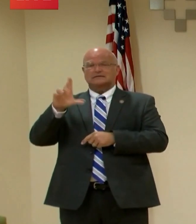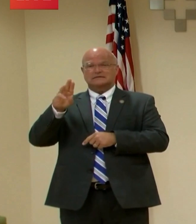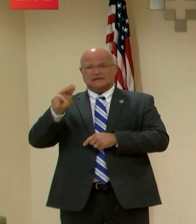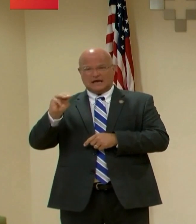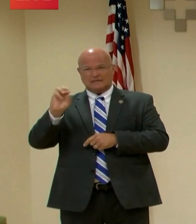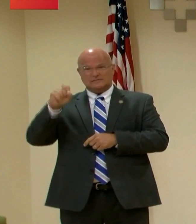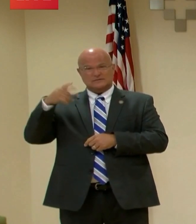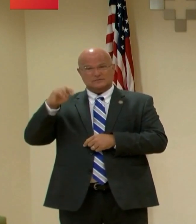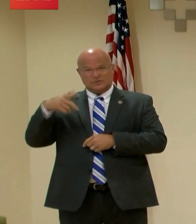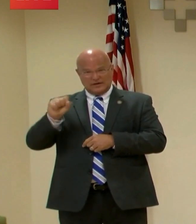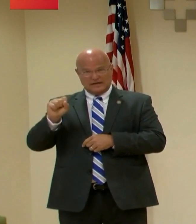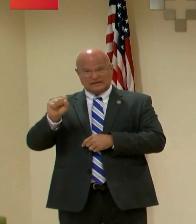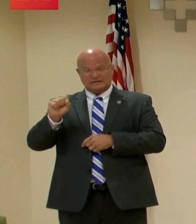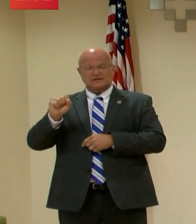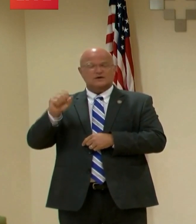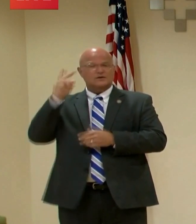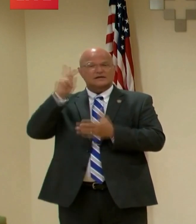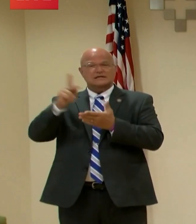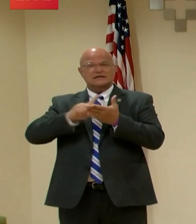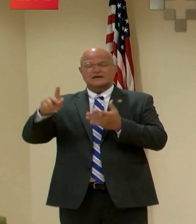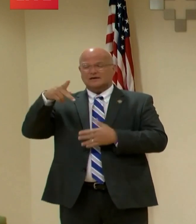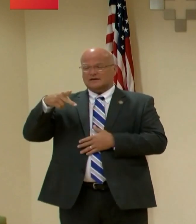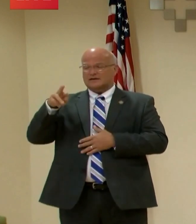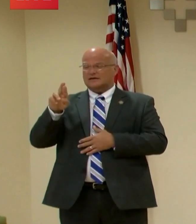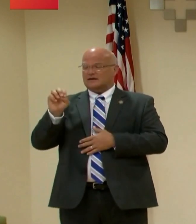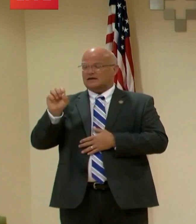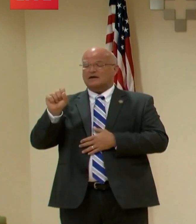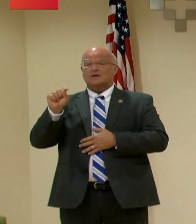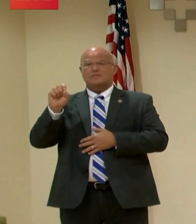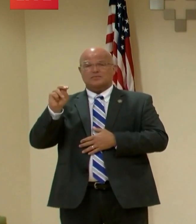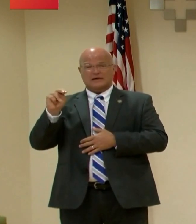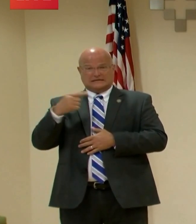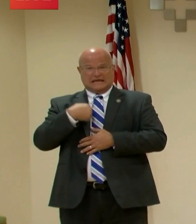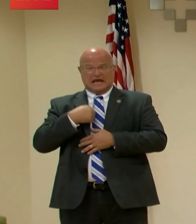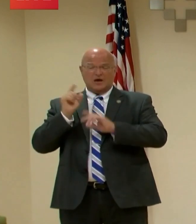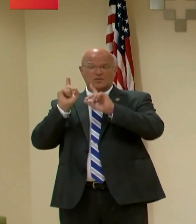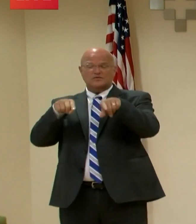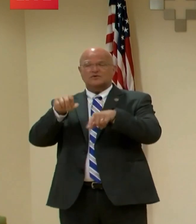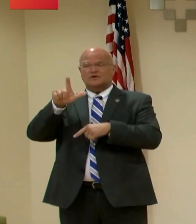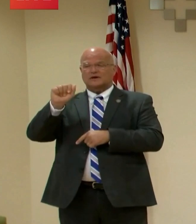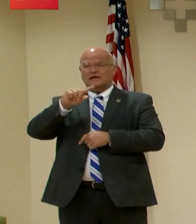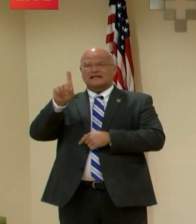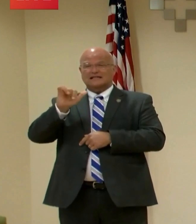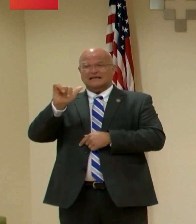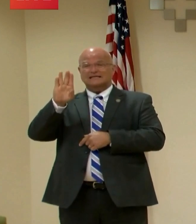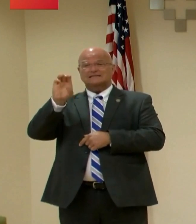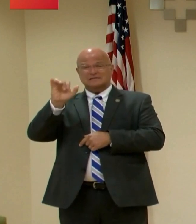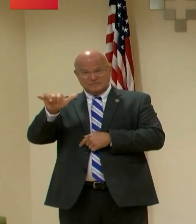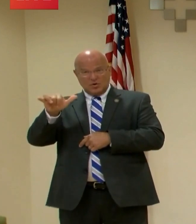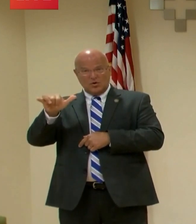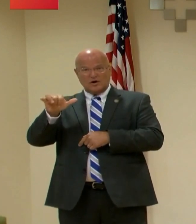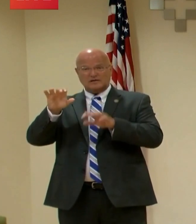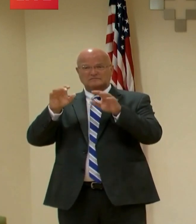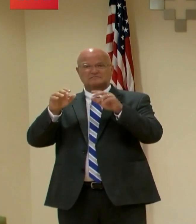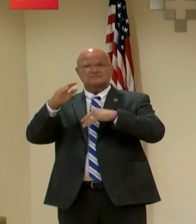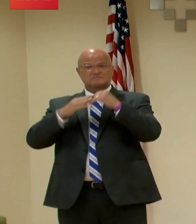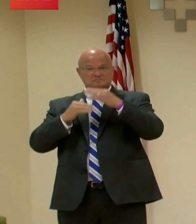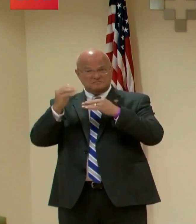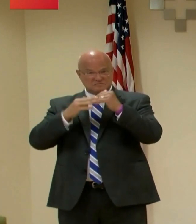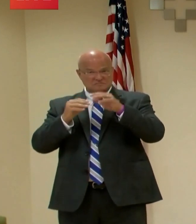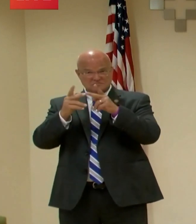where Secretary Preston and I went through the Lazy Boy facility, in which they're adding